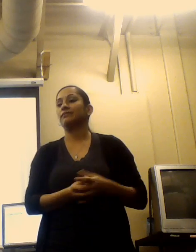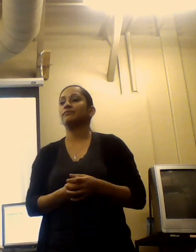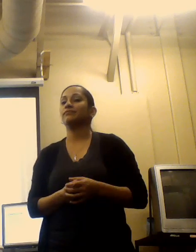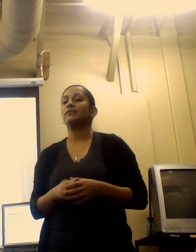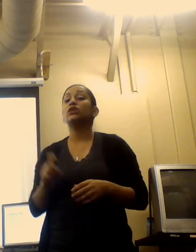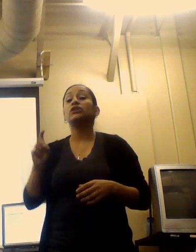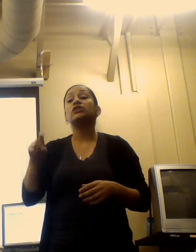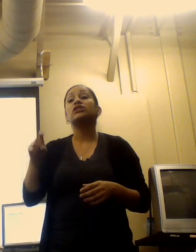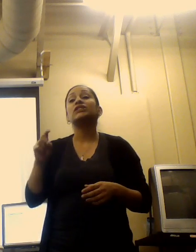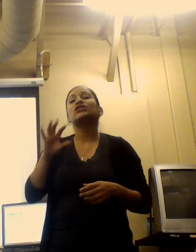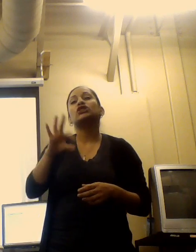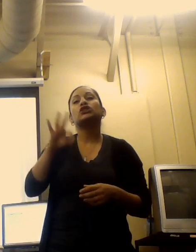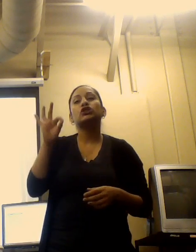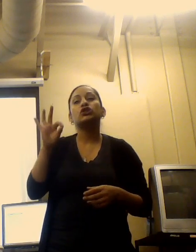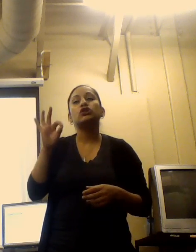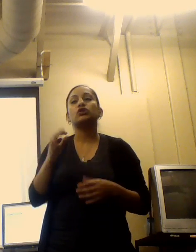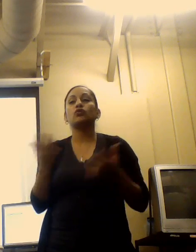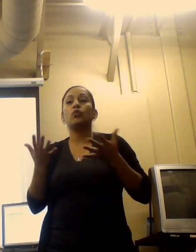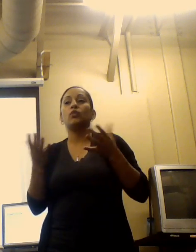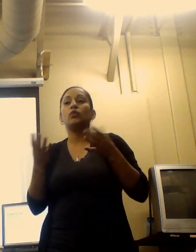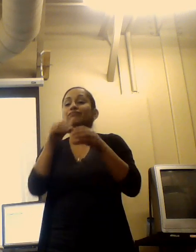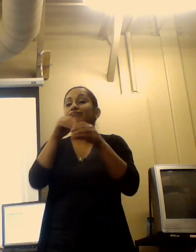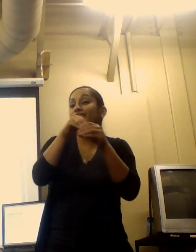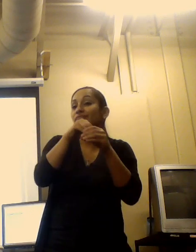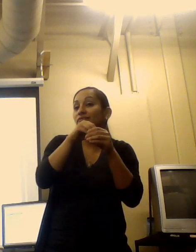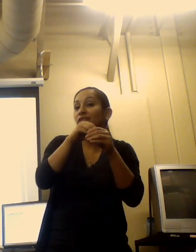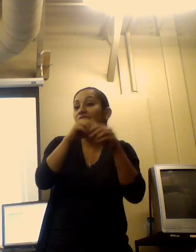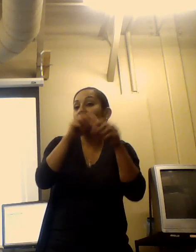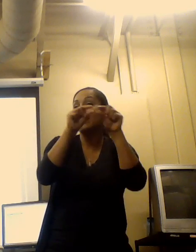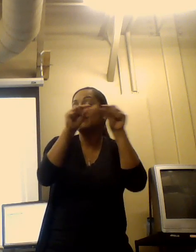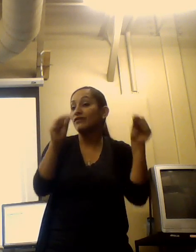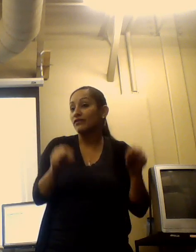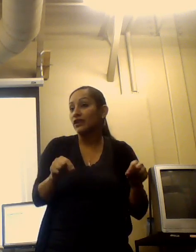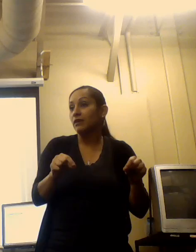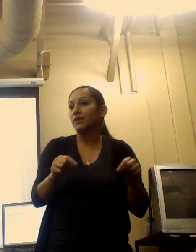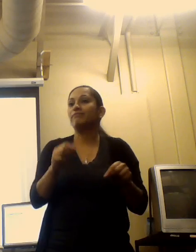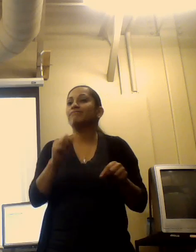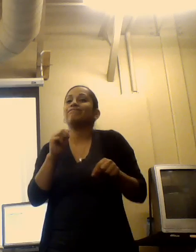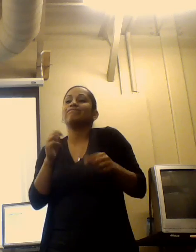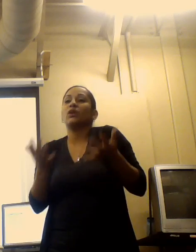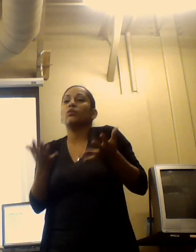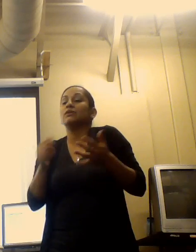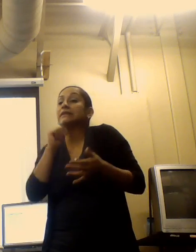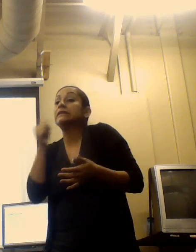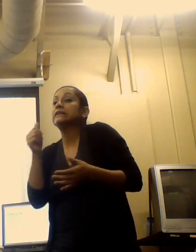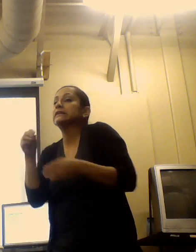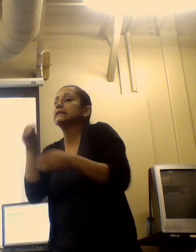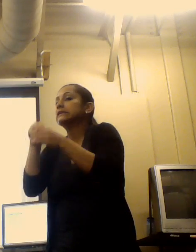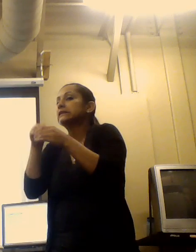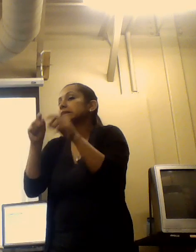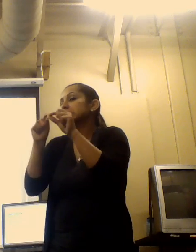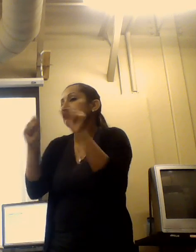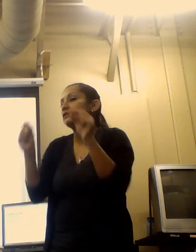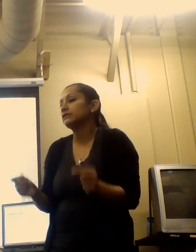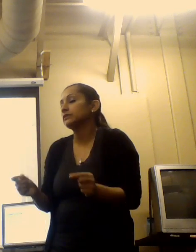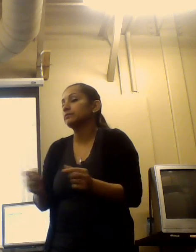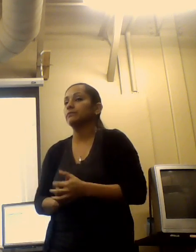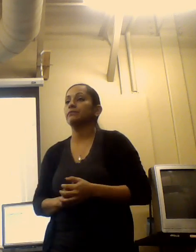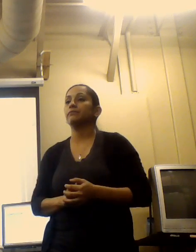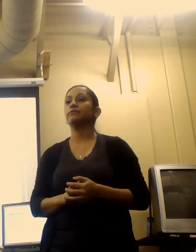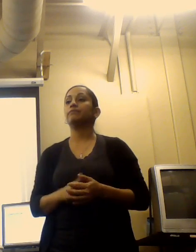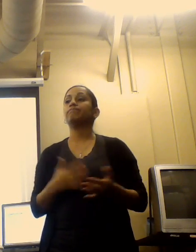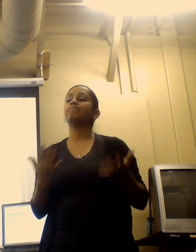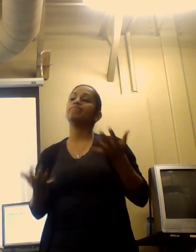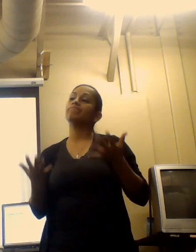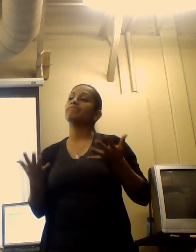in the frame and choose what's not in the frame. I mean, image killers are power lines. Anything like that